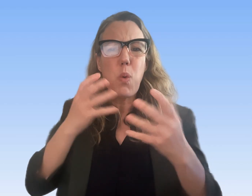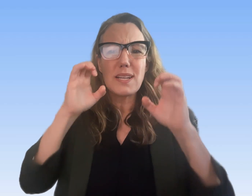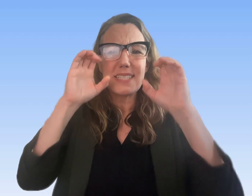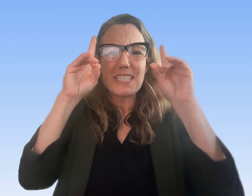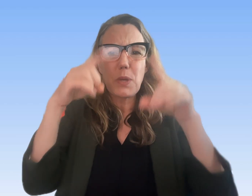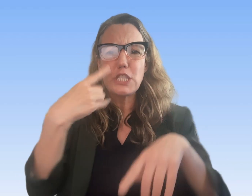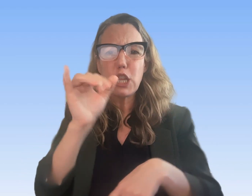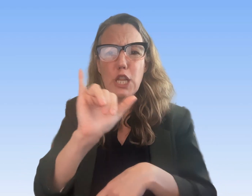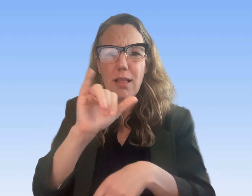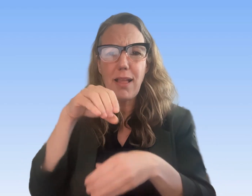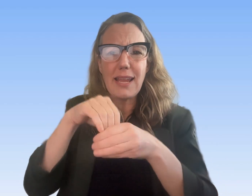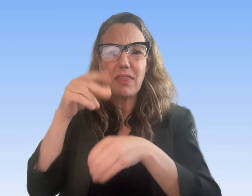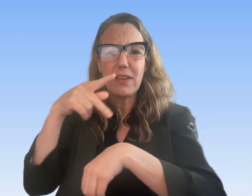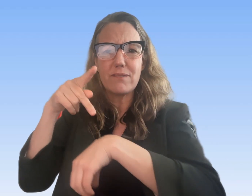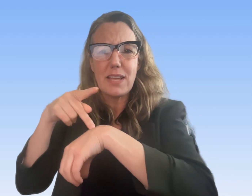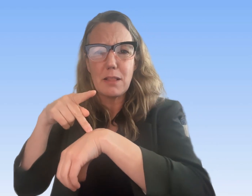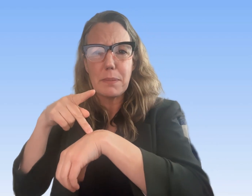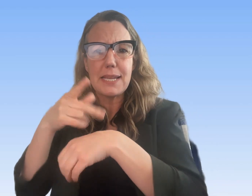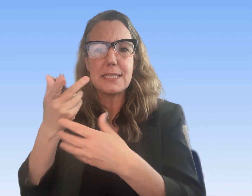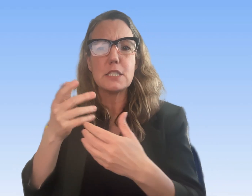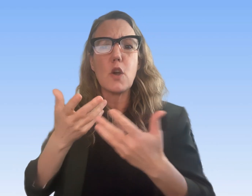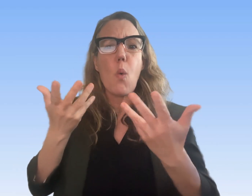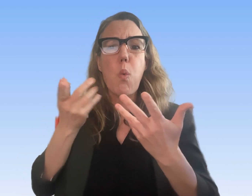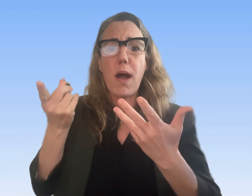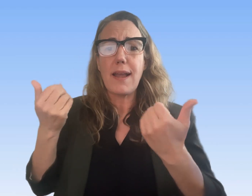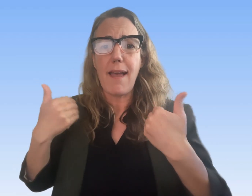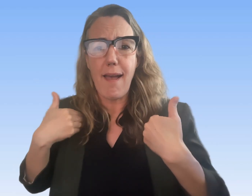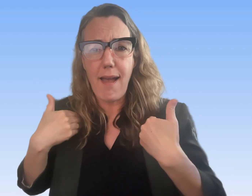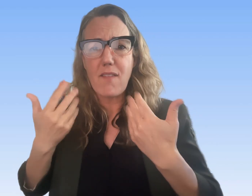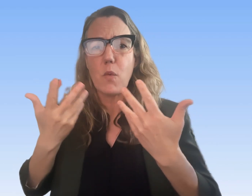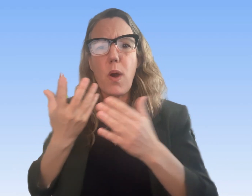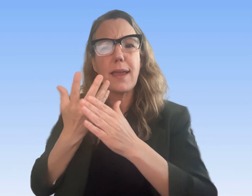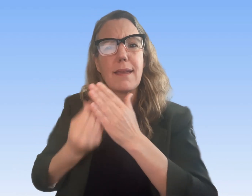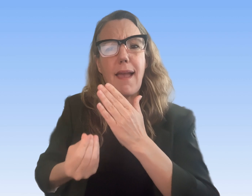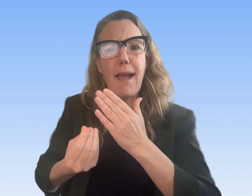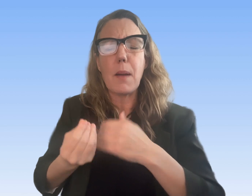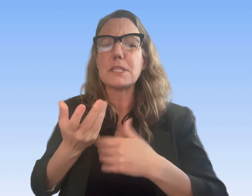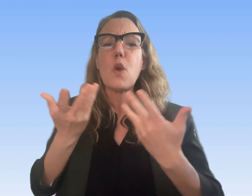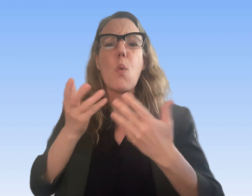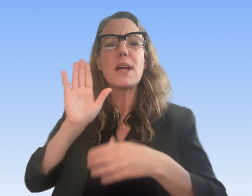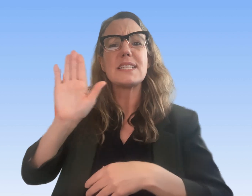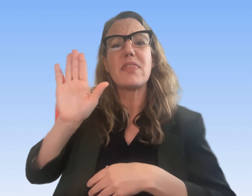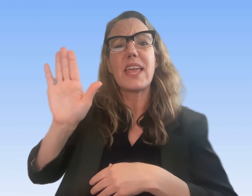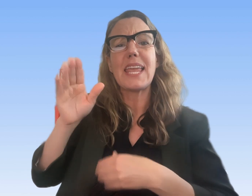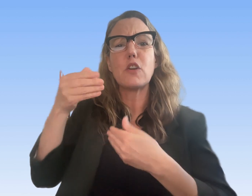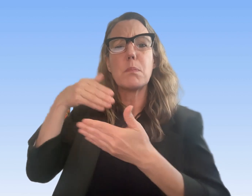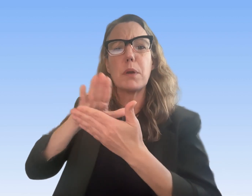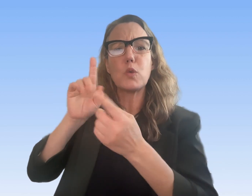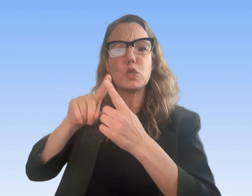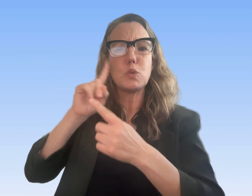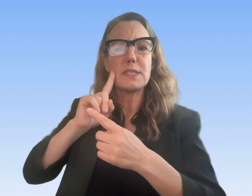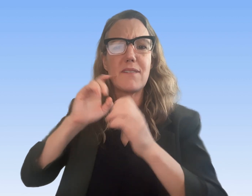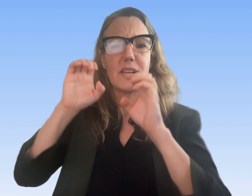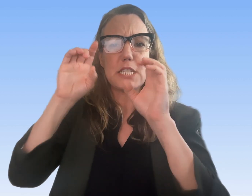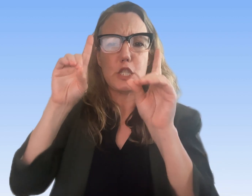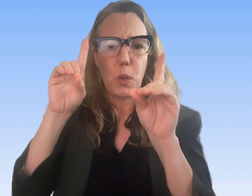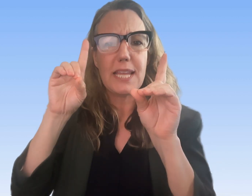does education look like in the Philippines? What gaps? What is their approach to deaf